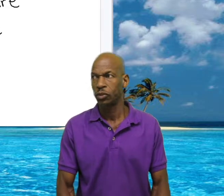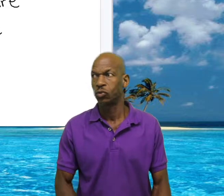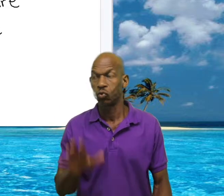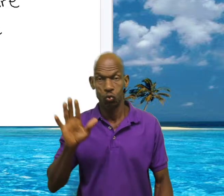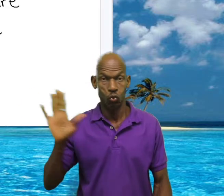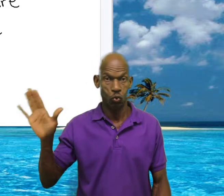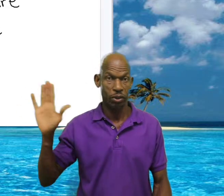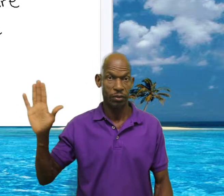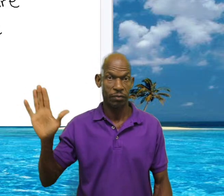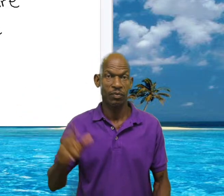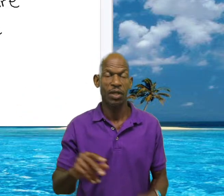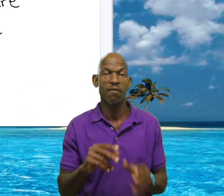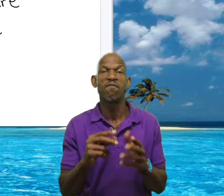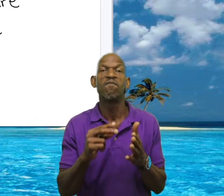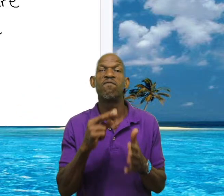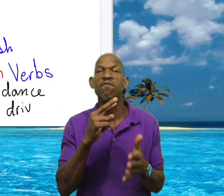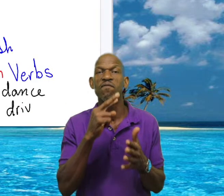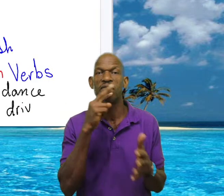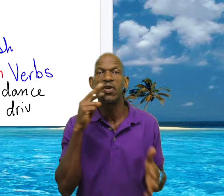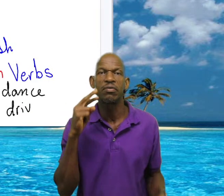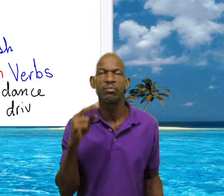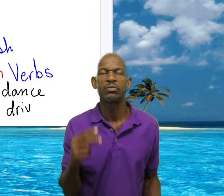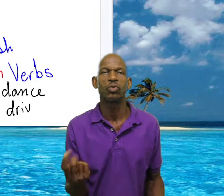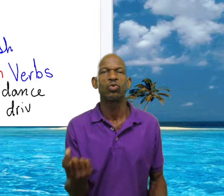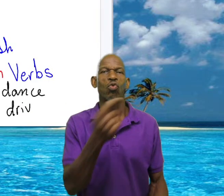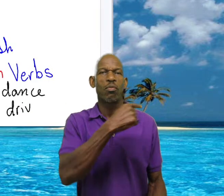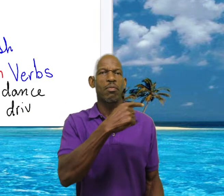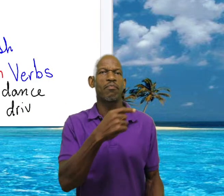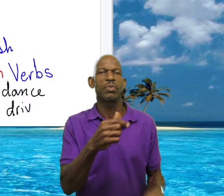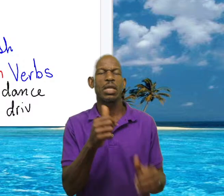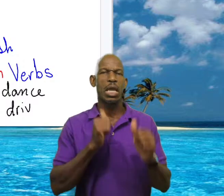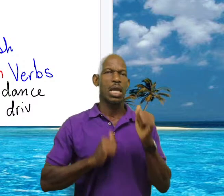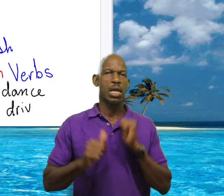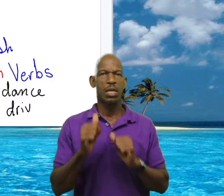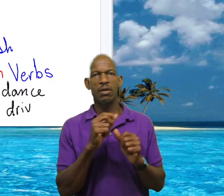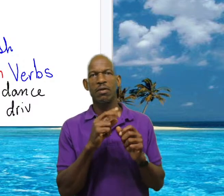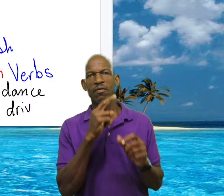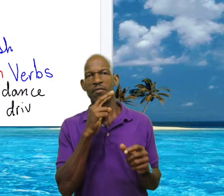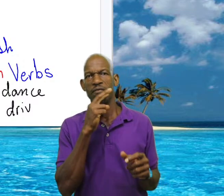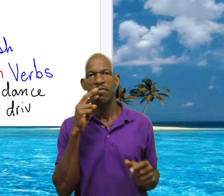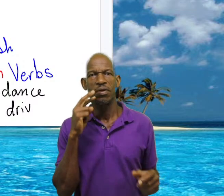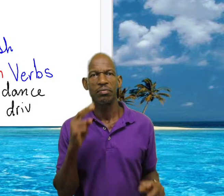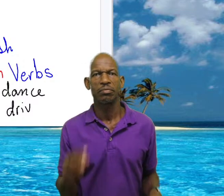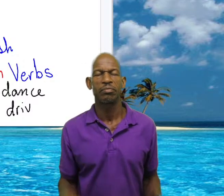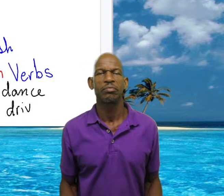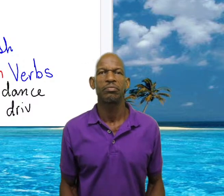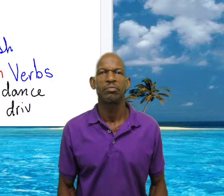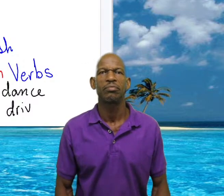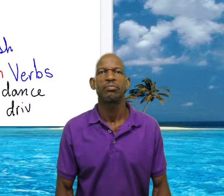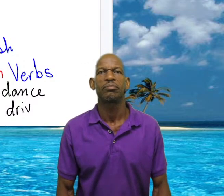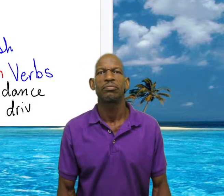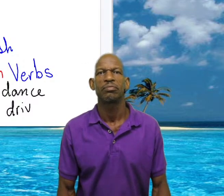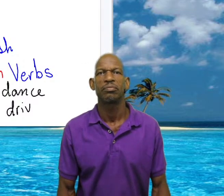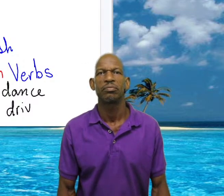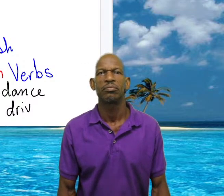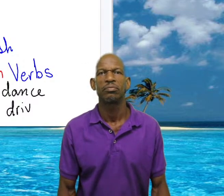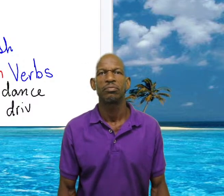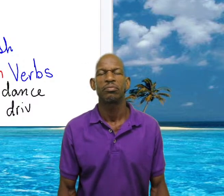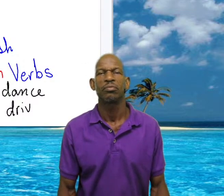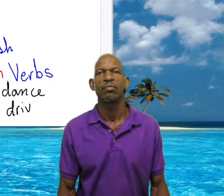so back to the action verbs, because that is what we looked at today. And this term